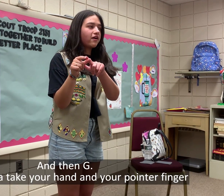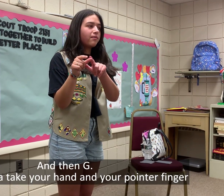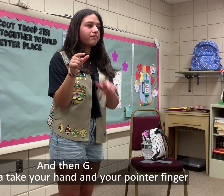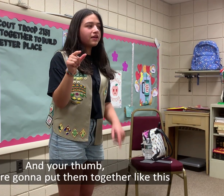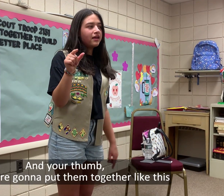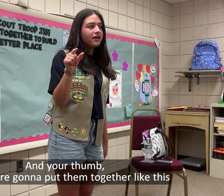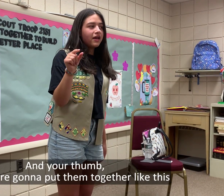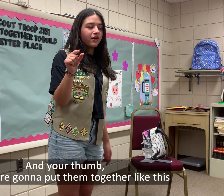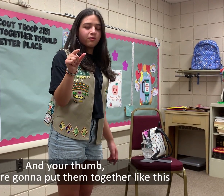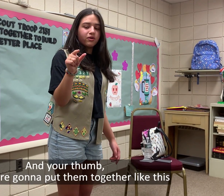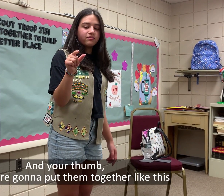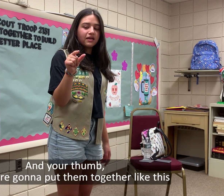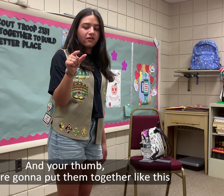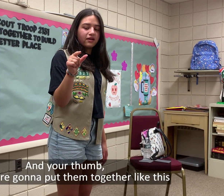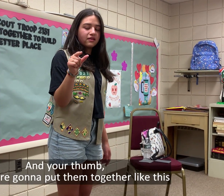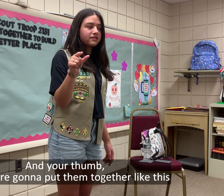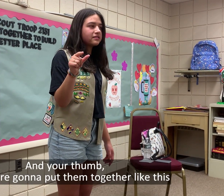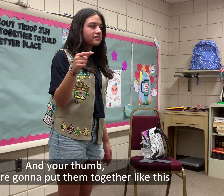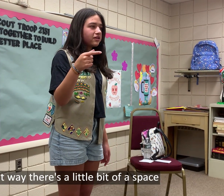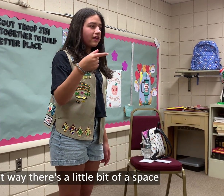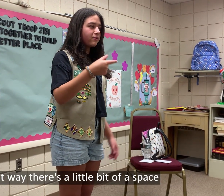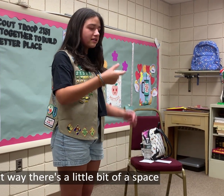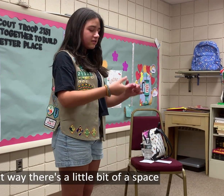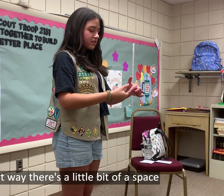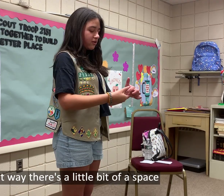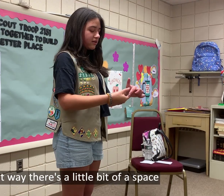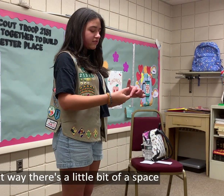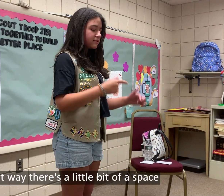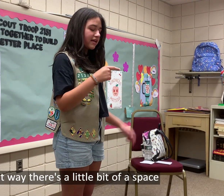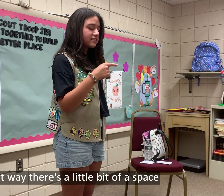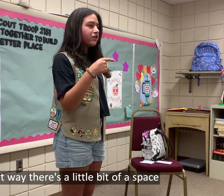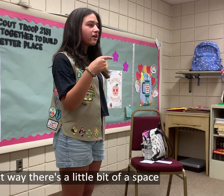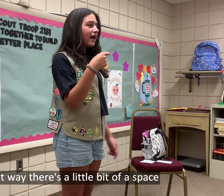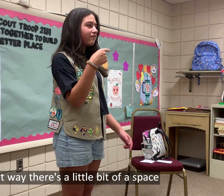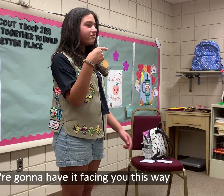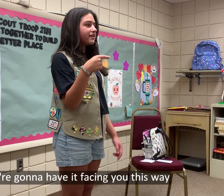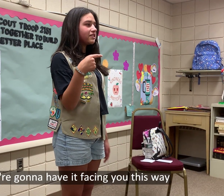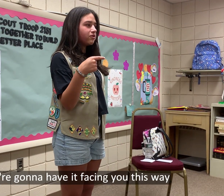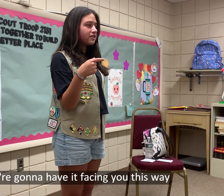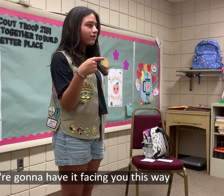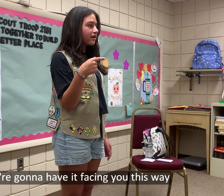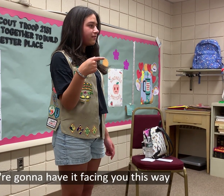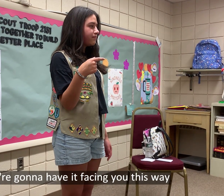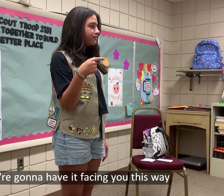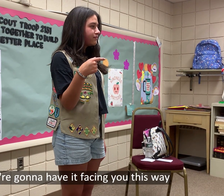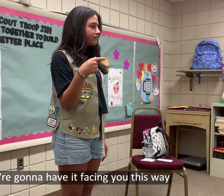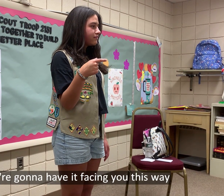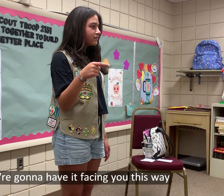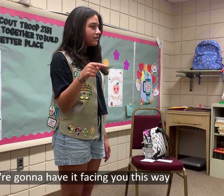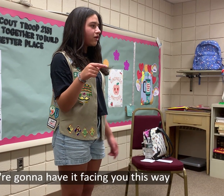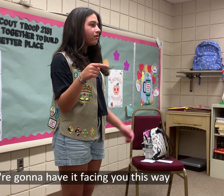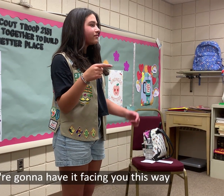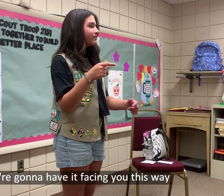thumb, and you're going to put them together like this. So that way there's a little bit of a space. And you're going to have it facing you this way. So,